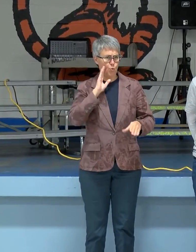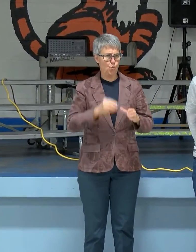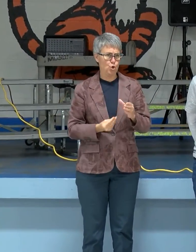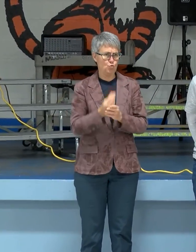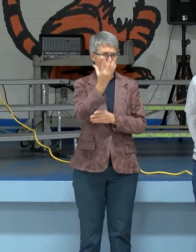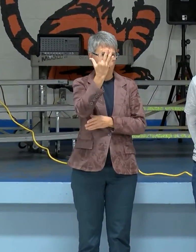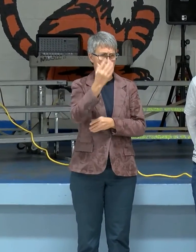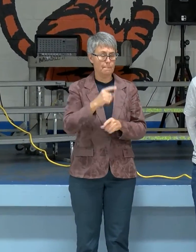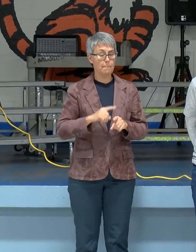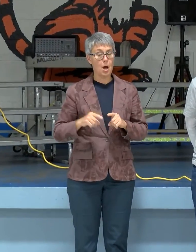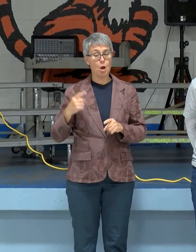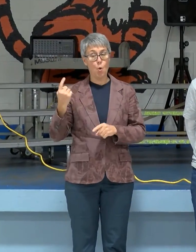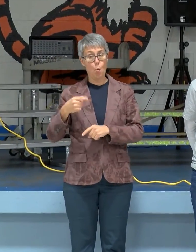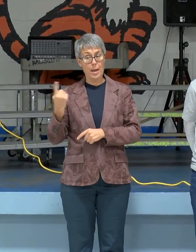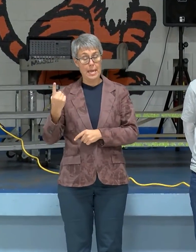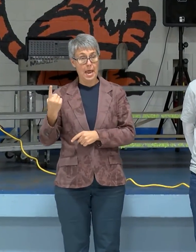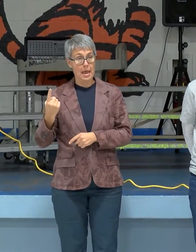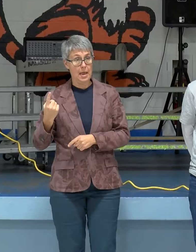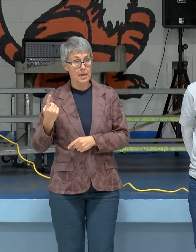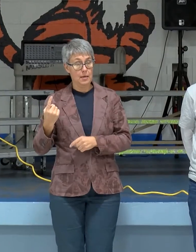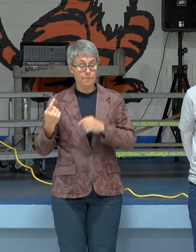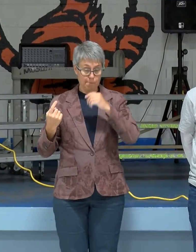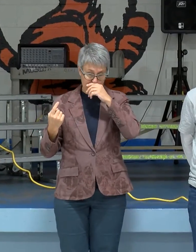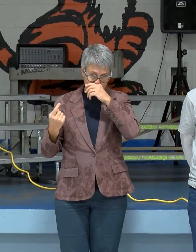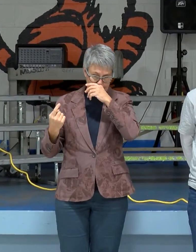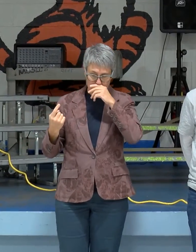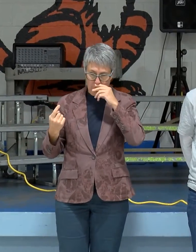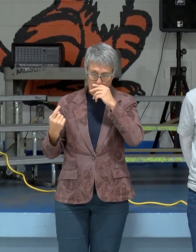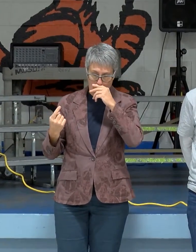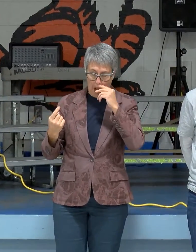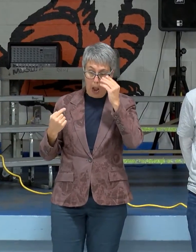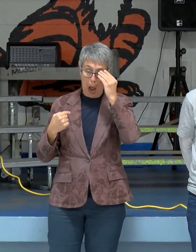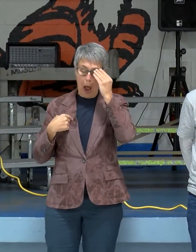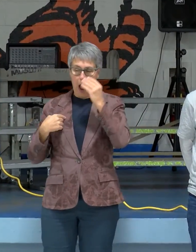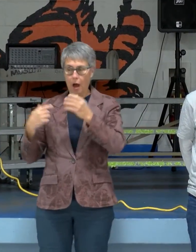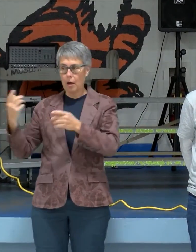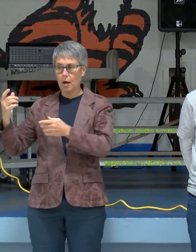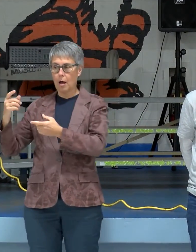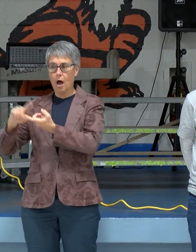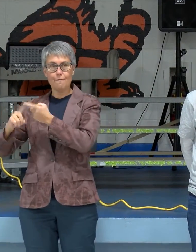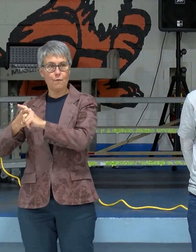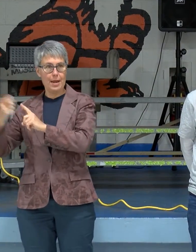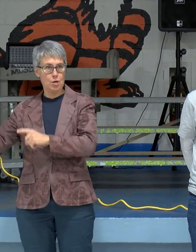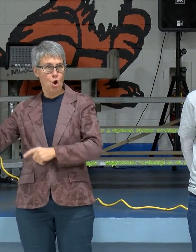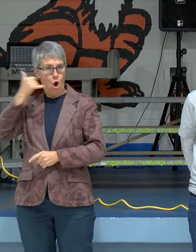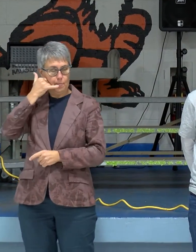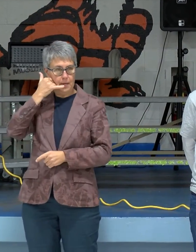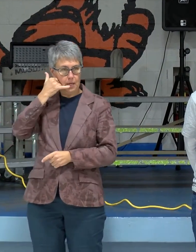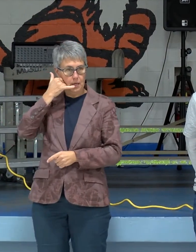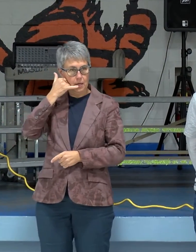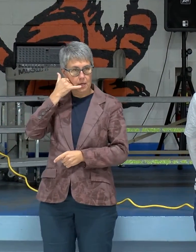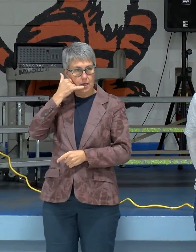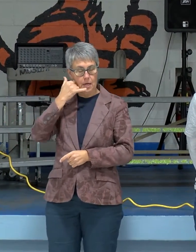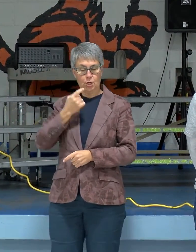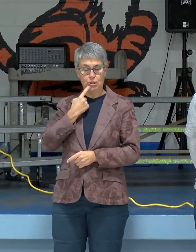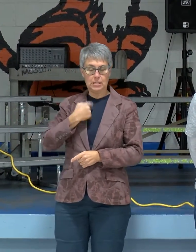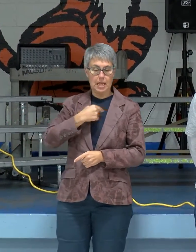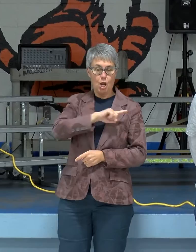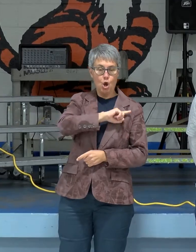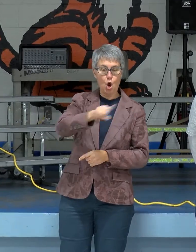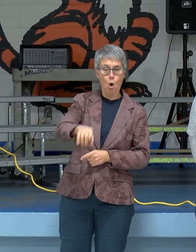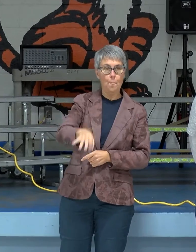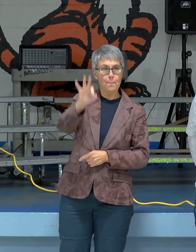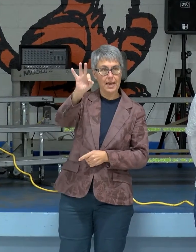call from my girlfriend one day, and she said, you need to come over and pick up the boys. I just walked in the bedroom, and her two boys and my two